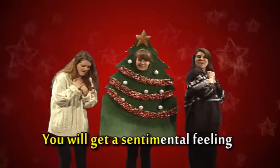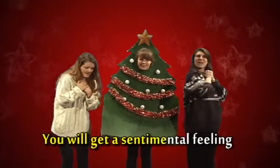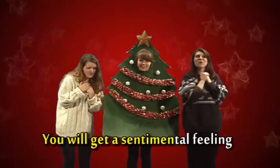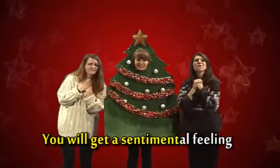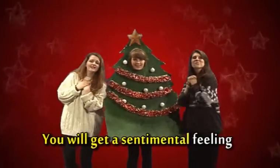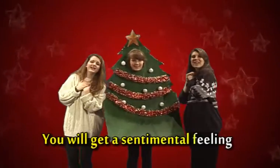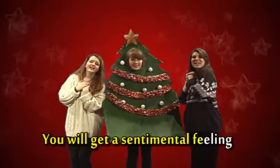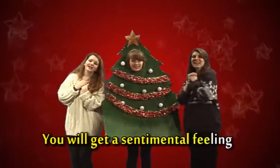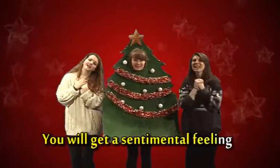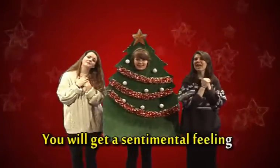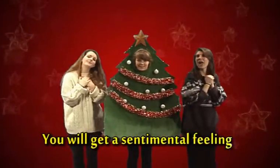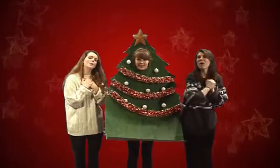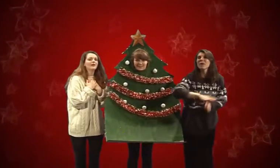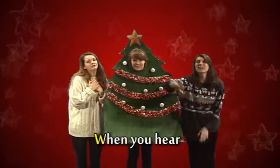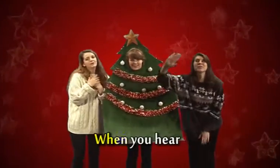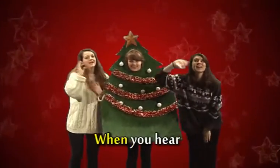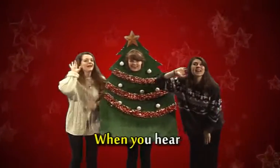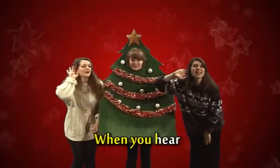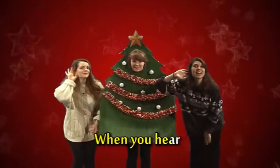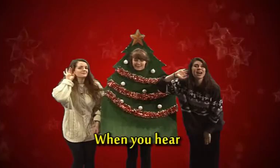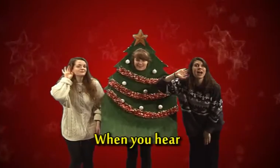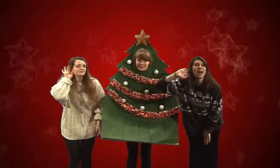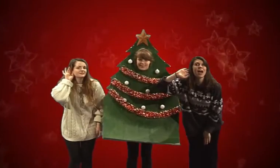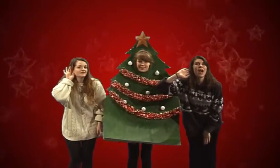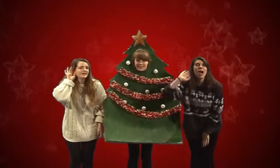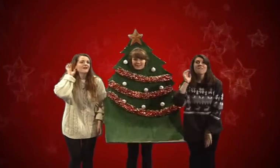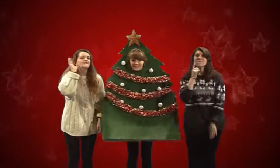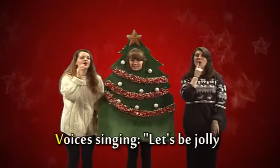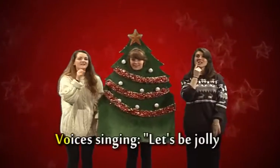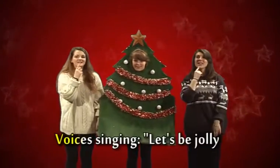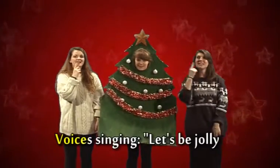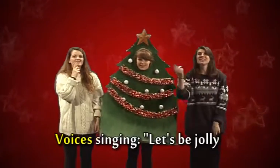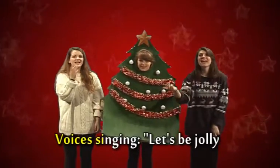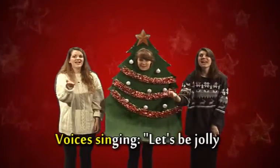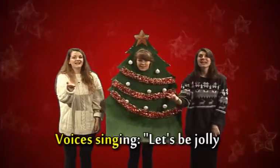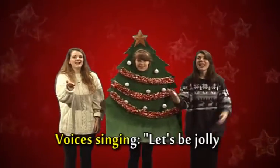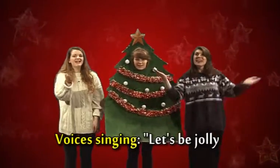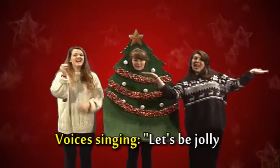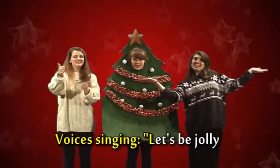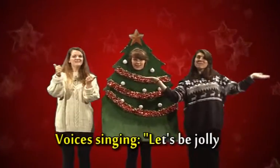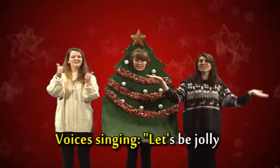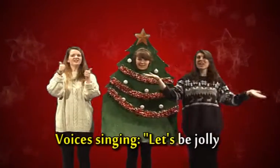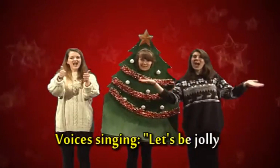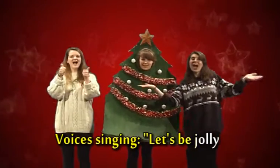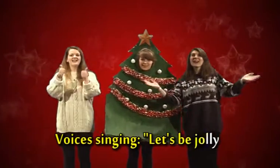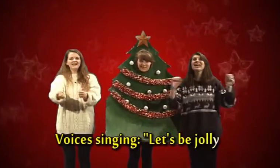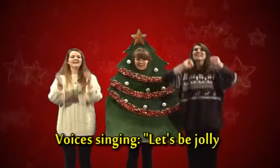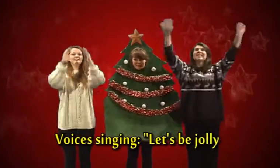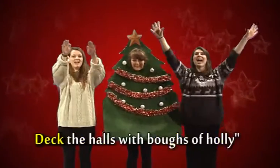feeling When you hear voices singing Let's be jolly Let